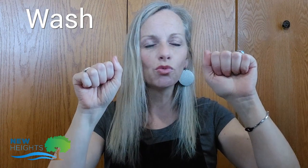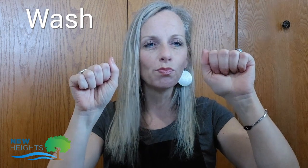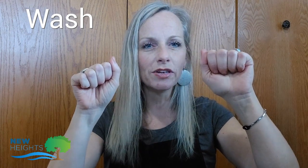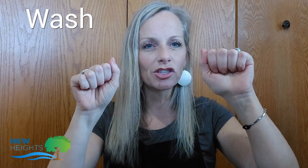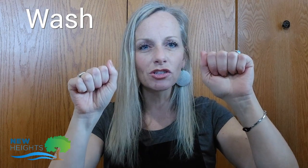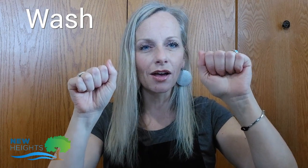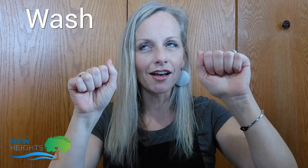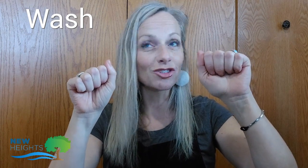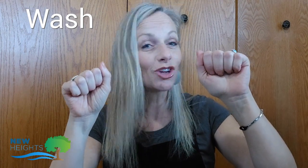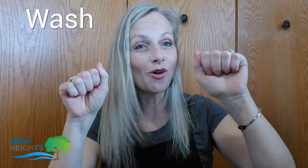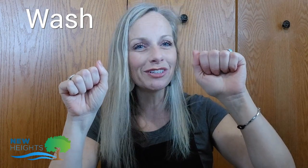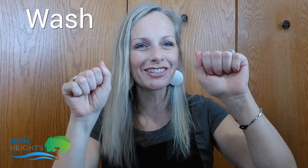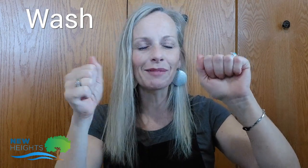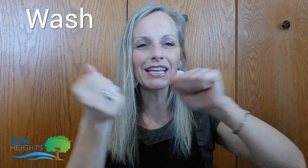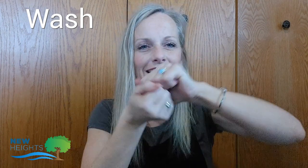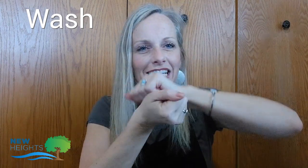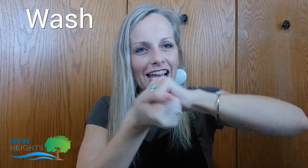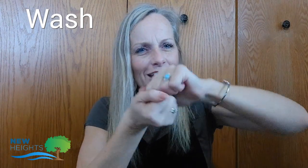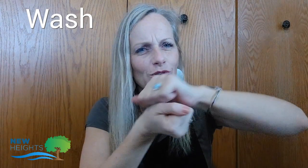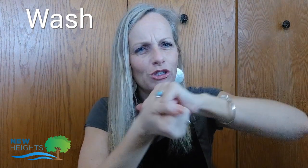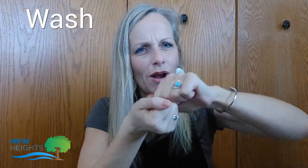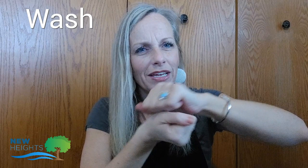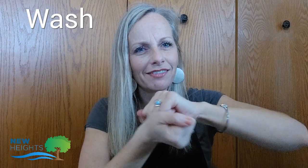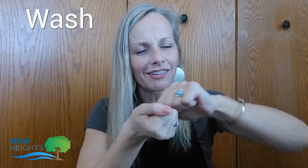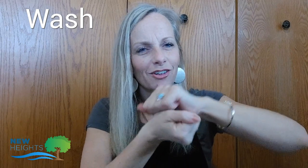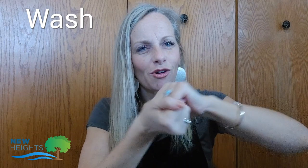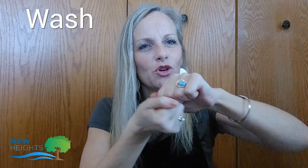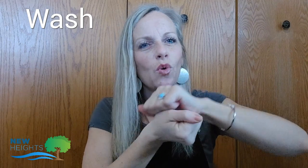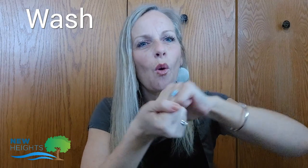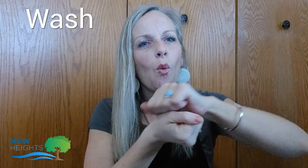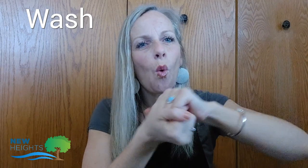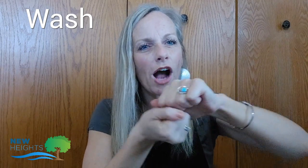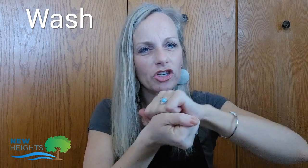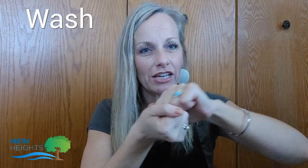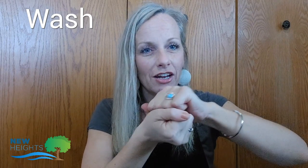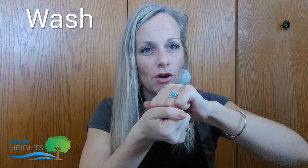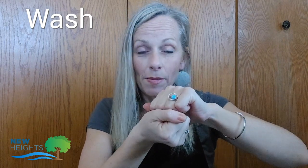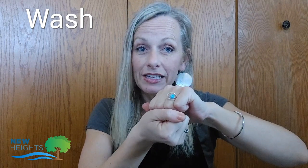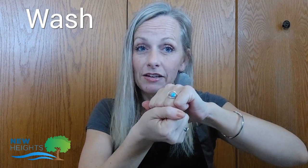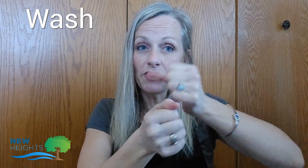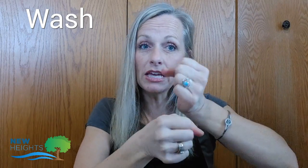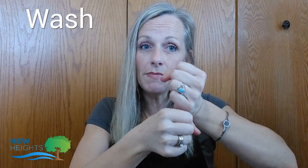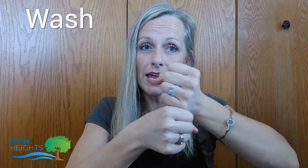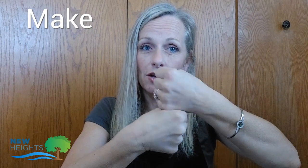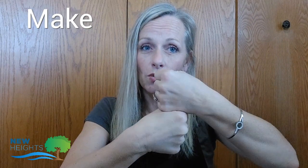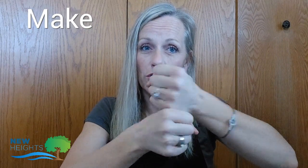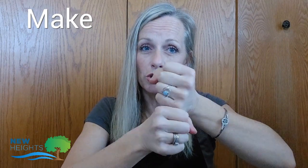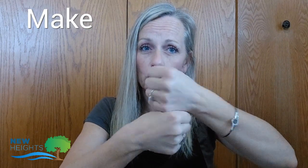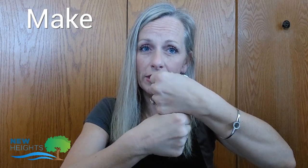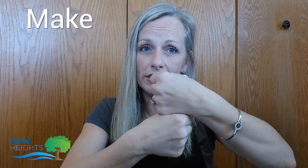two stones or something, and you scrub it or you wash it. Remember, that's different than make, where you're